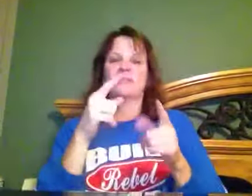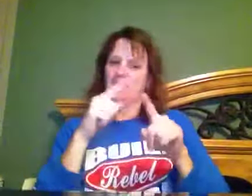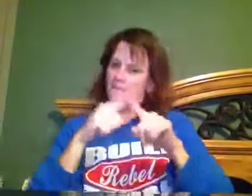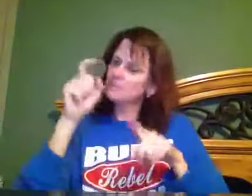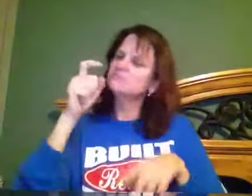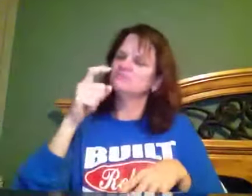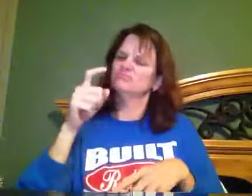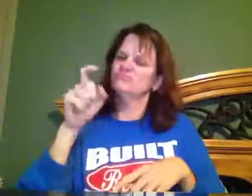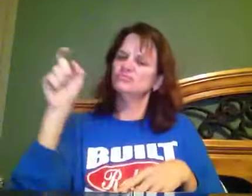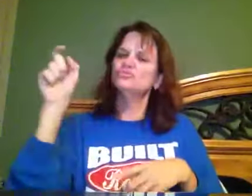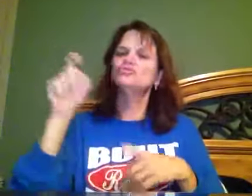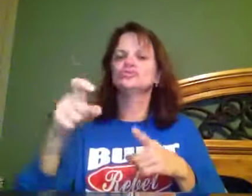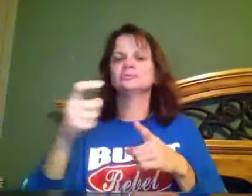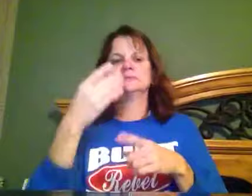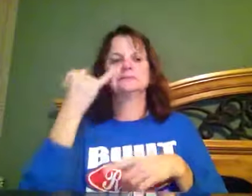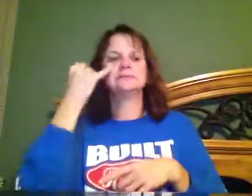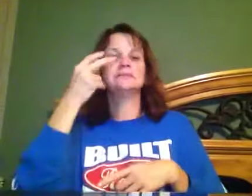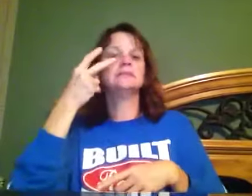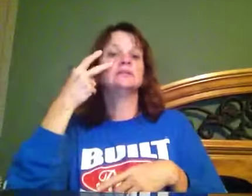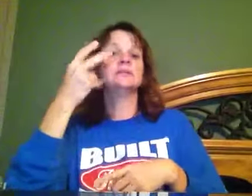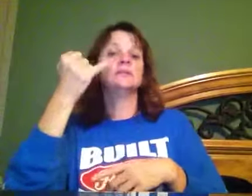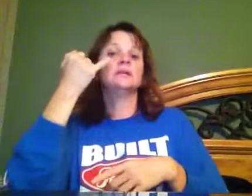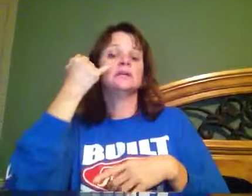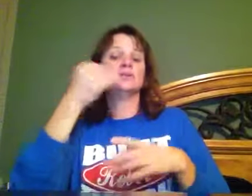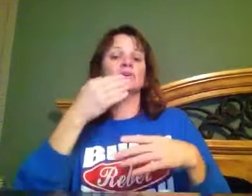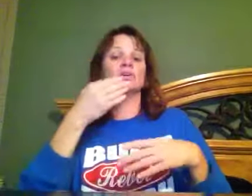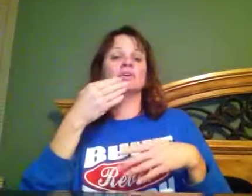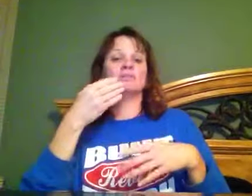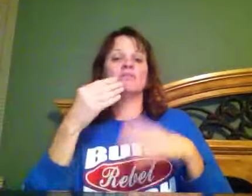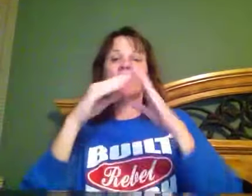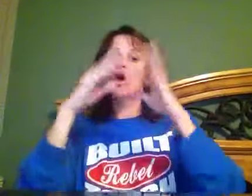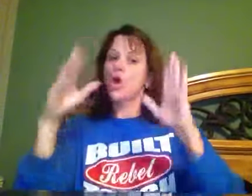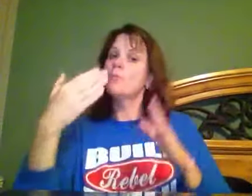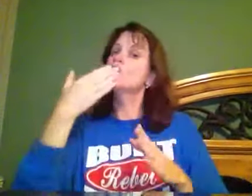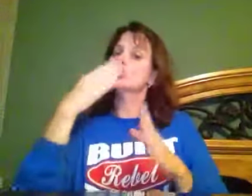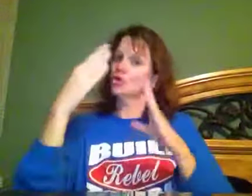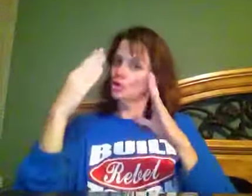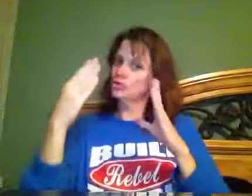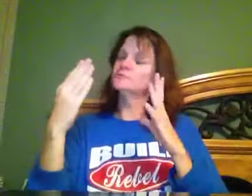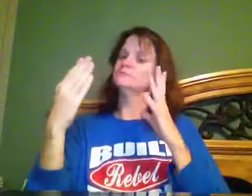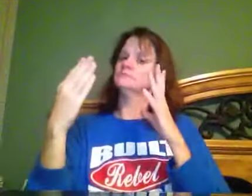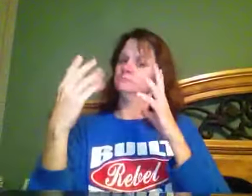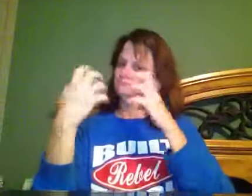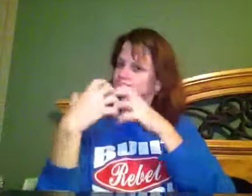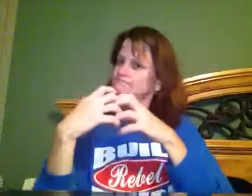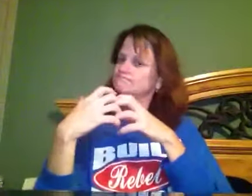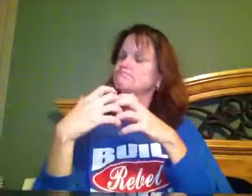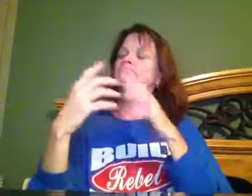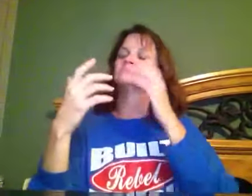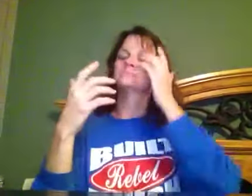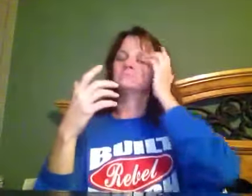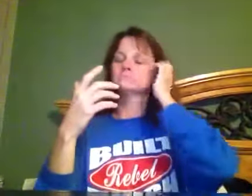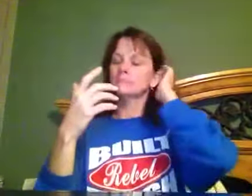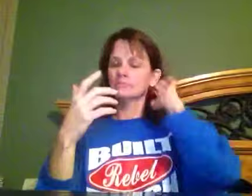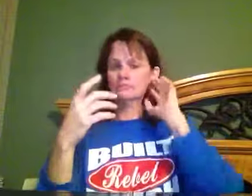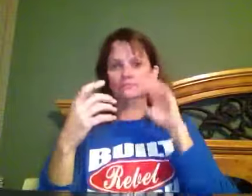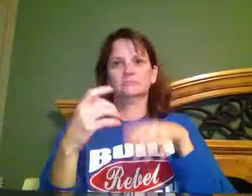order, and if there's any repairs that the seller needs to make, and the seller needs to pay for those repairs, or you can negotiate however that will be